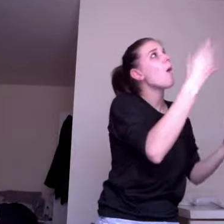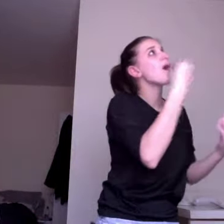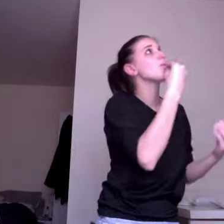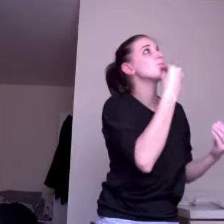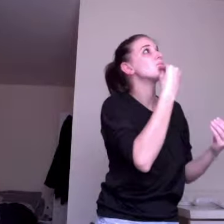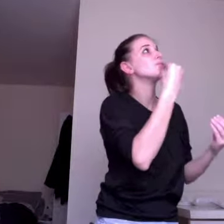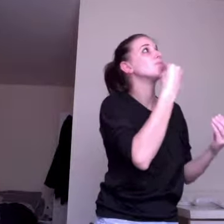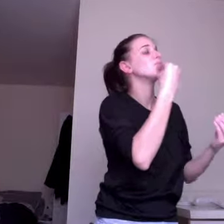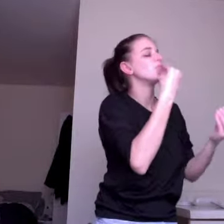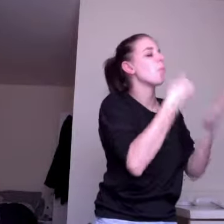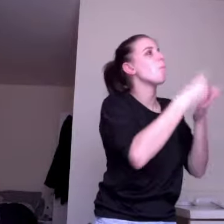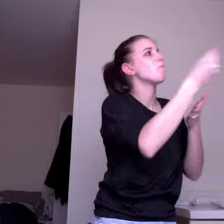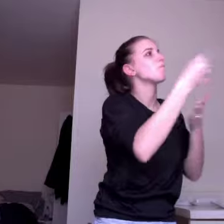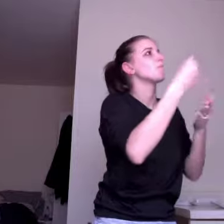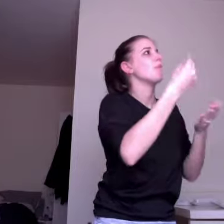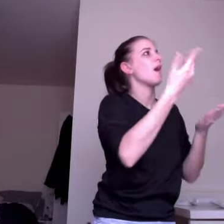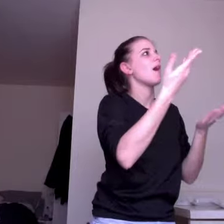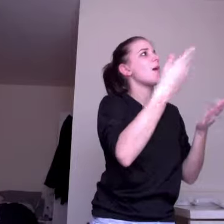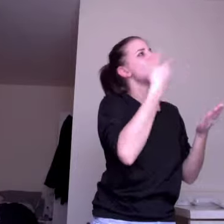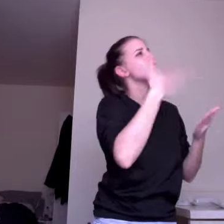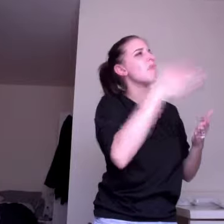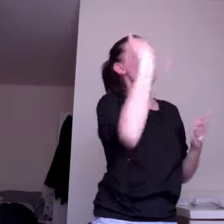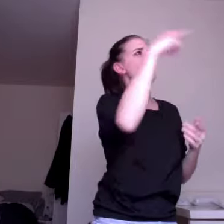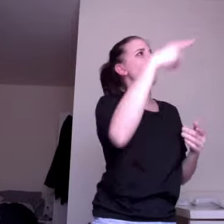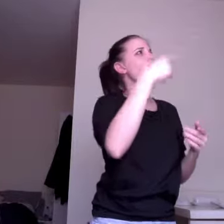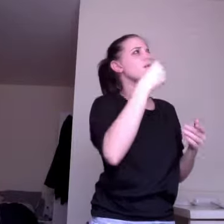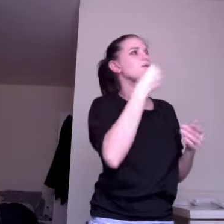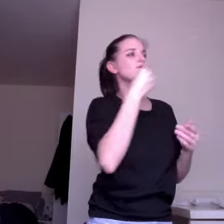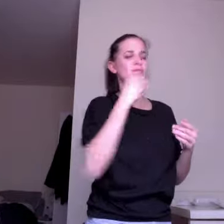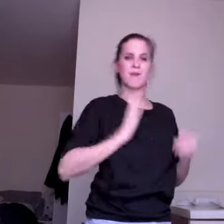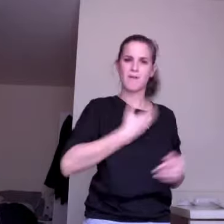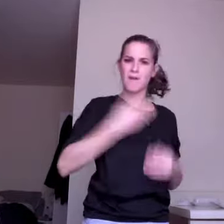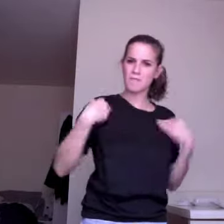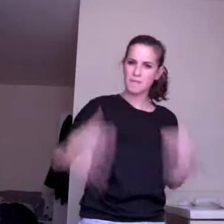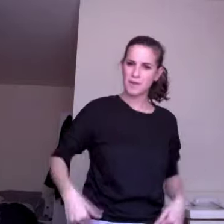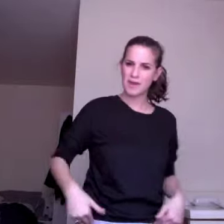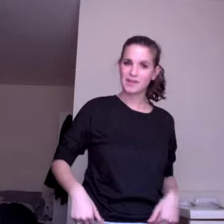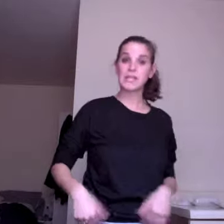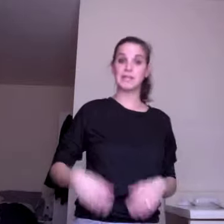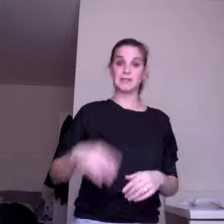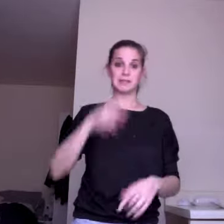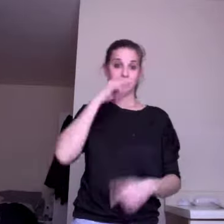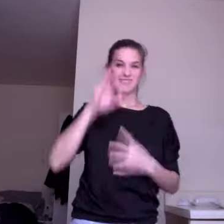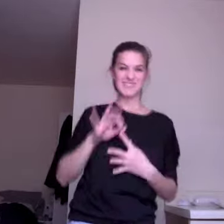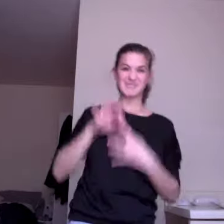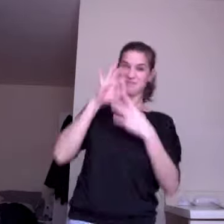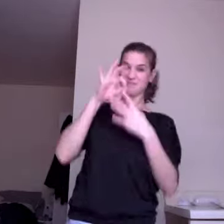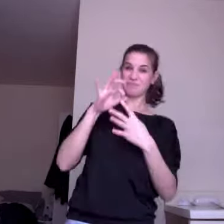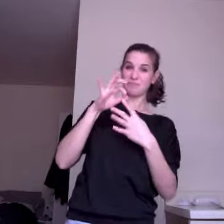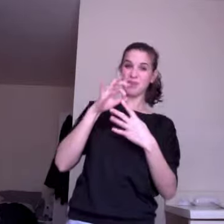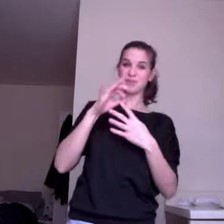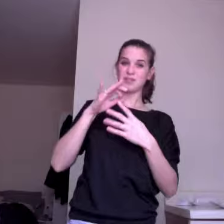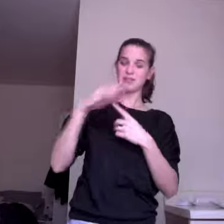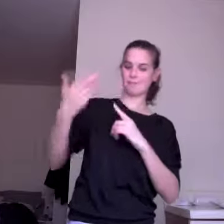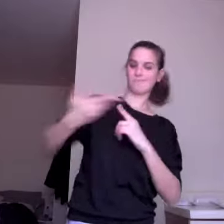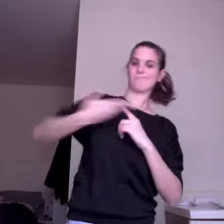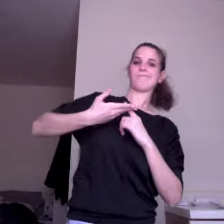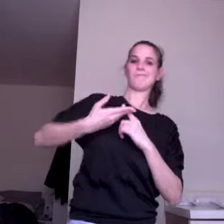kids especially are attracted by colorful packaging and plastic toys. I must admit, I used to be one of them.